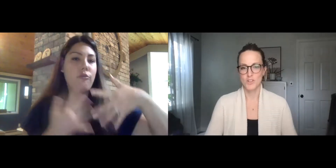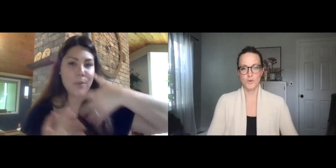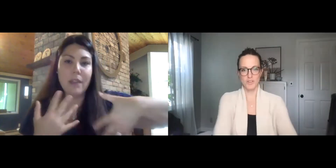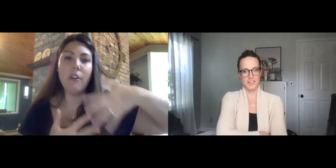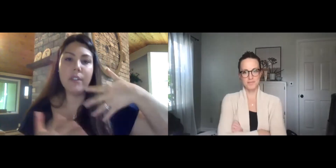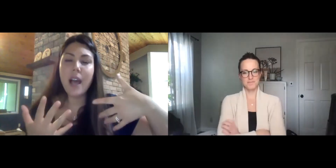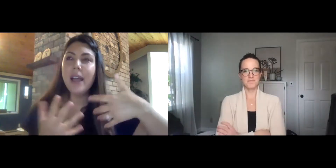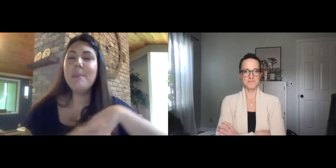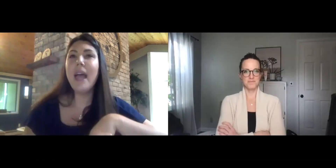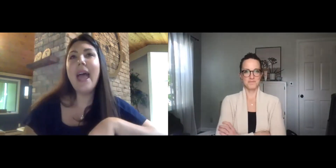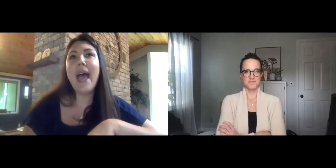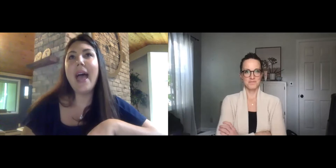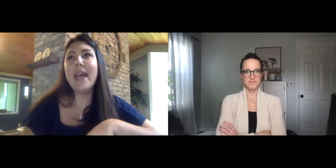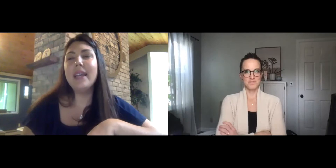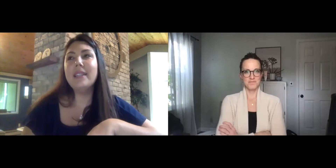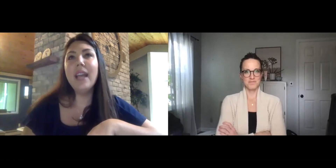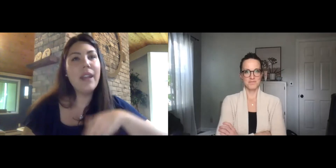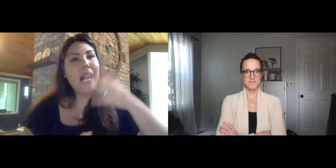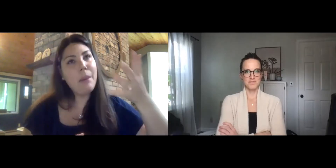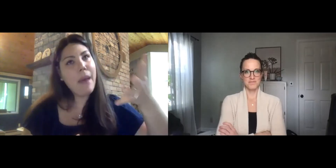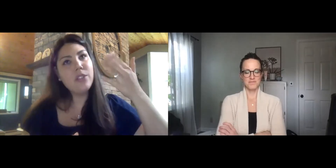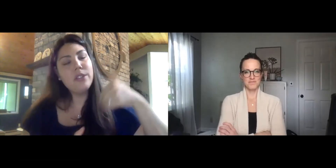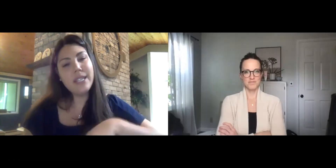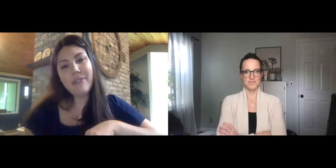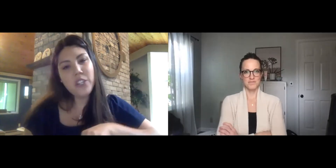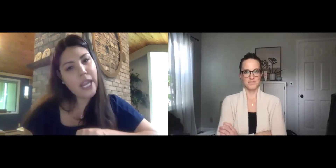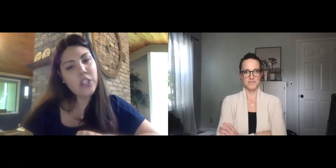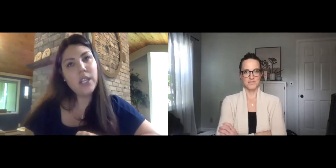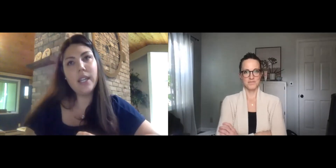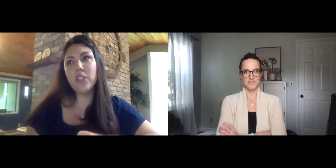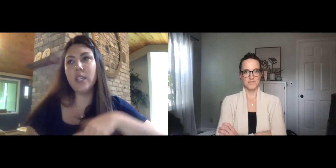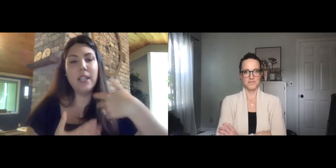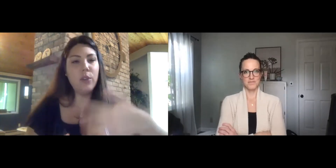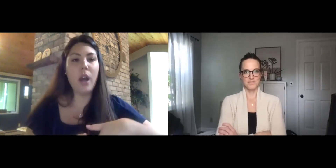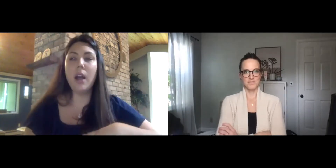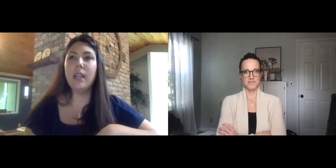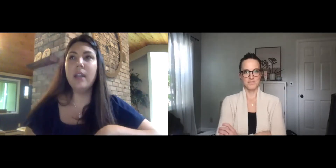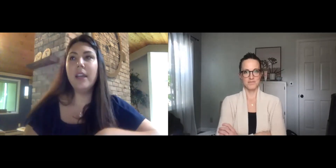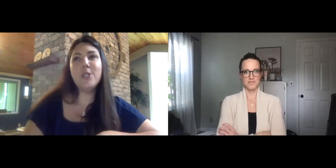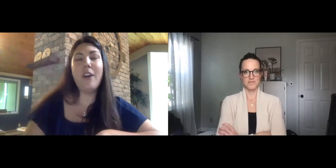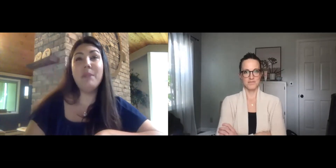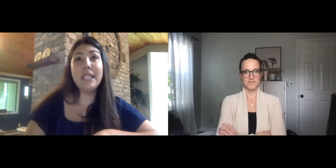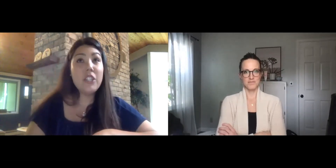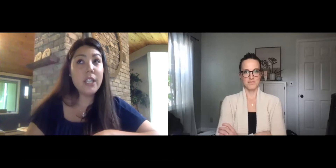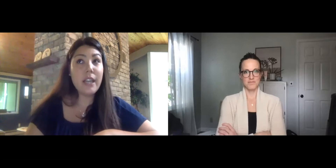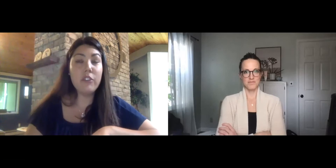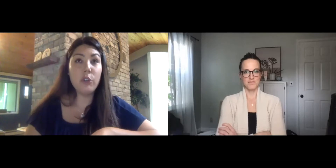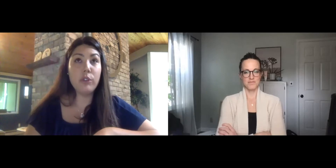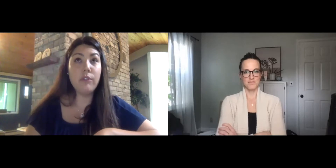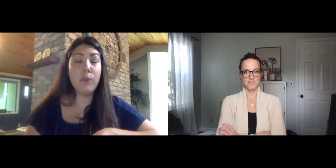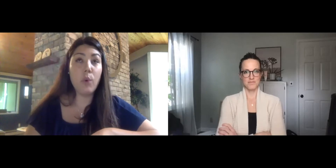just around deaf all the time. And yeah, then I got my master's in deaf education, and I just continued on. And so I've been teaching